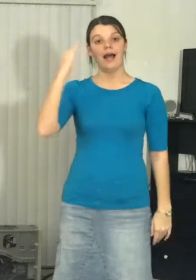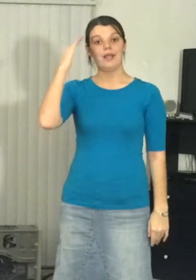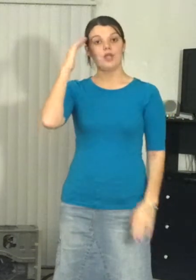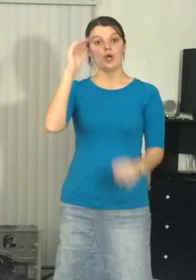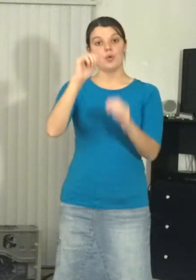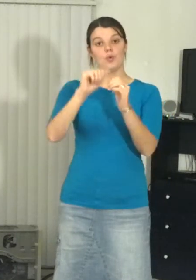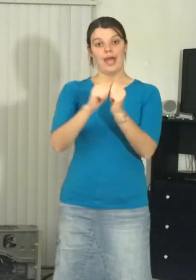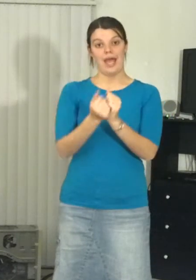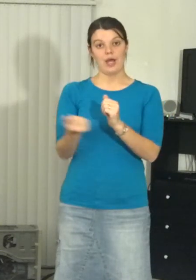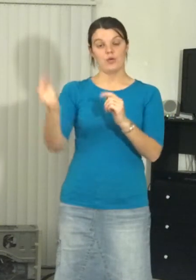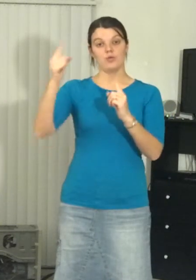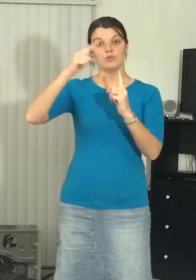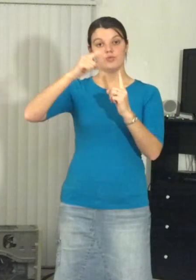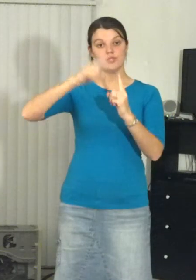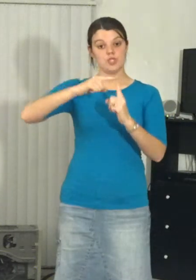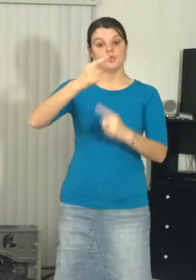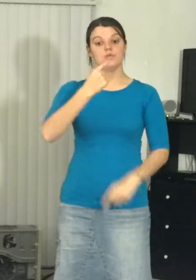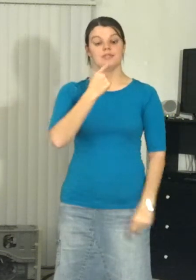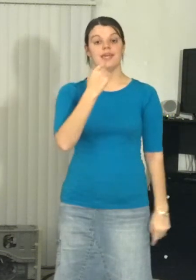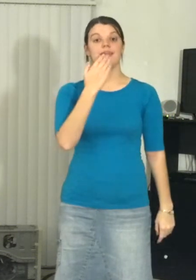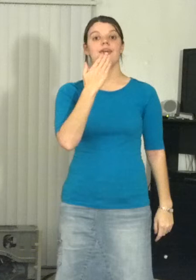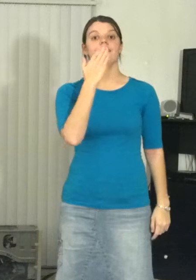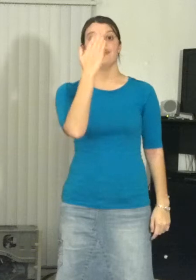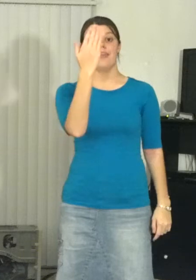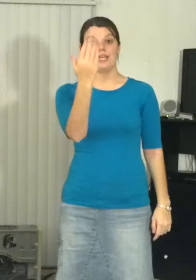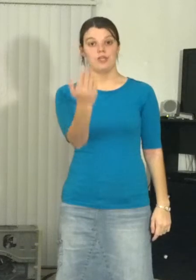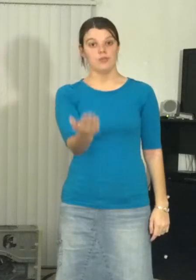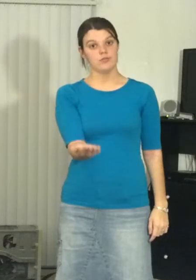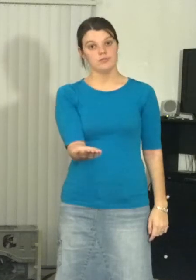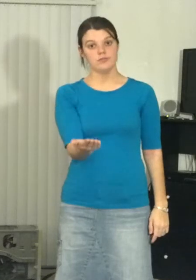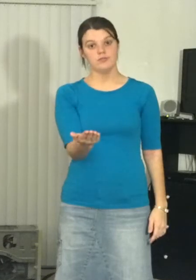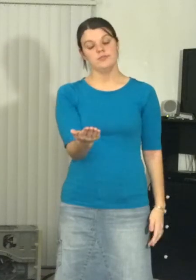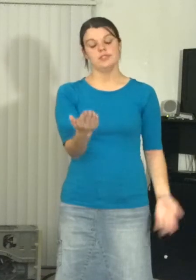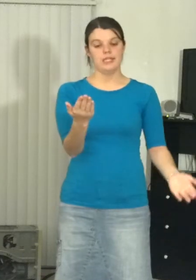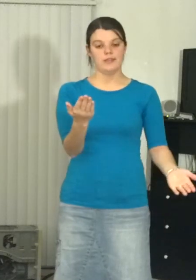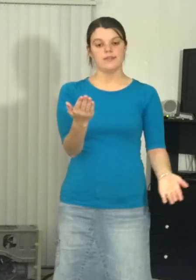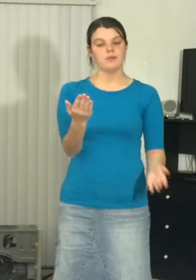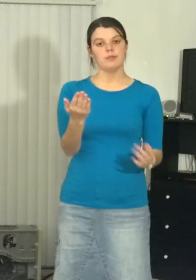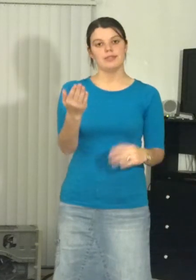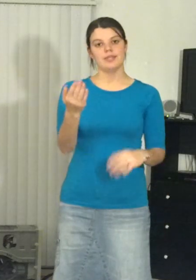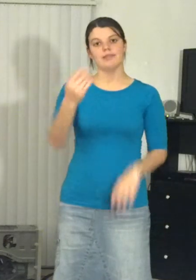I know how to say thank you. And then I think they repeat that line.